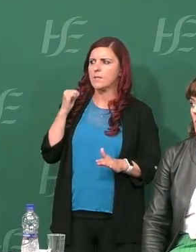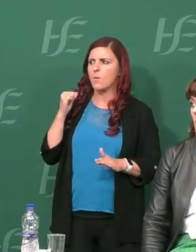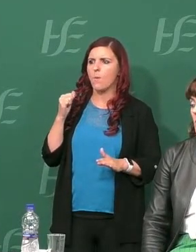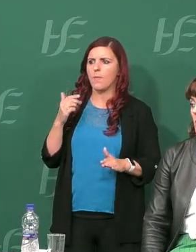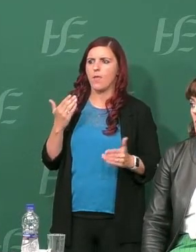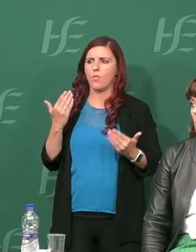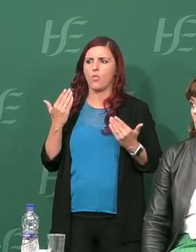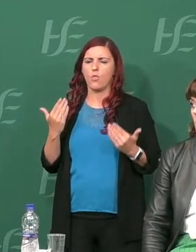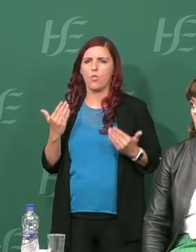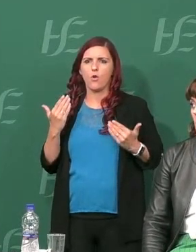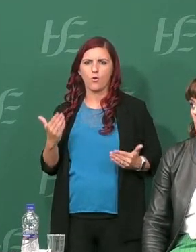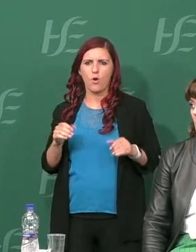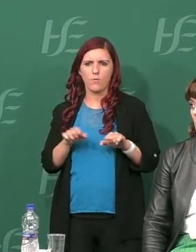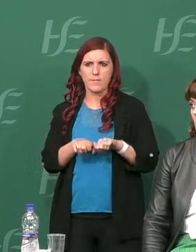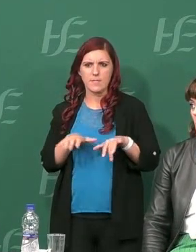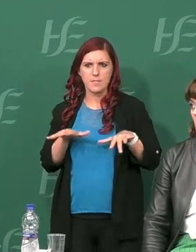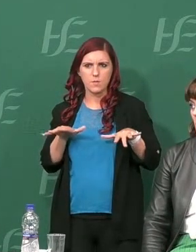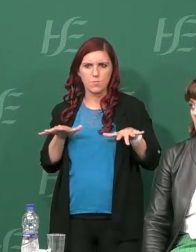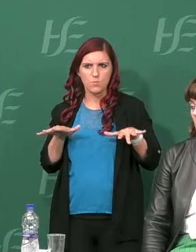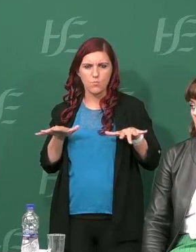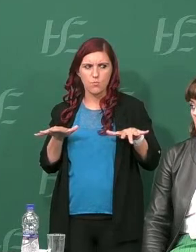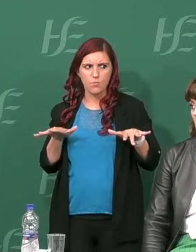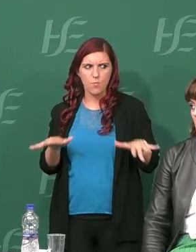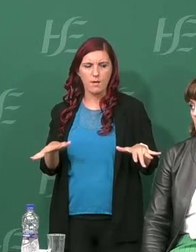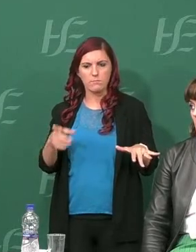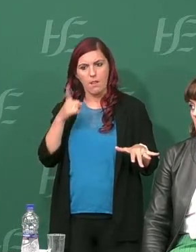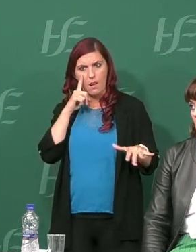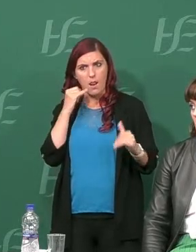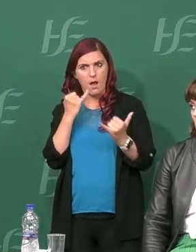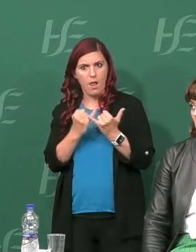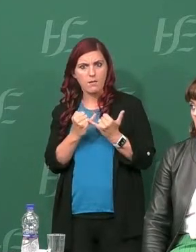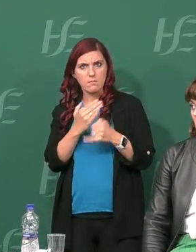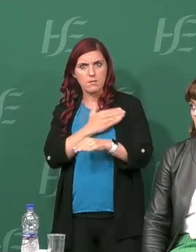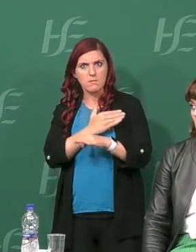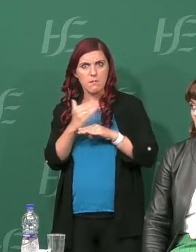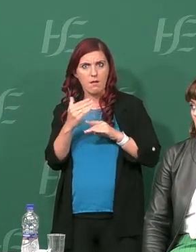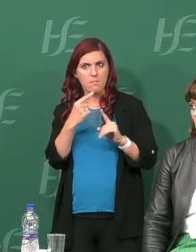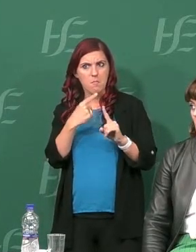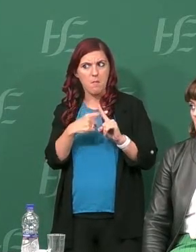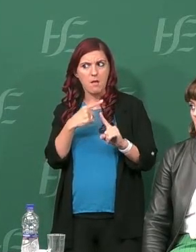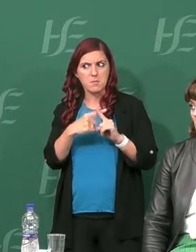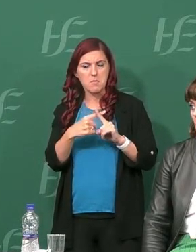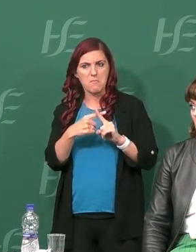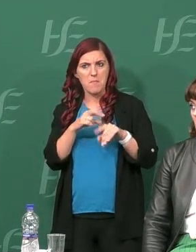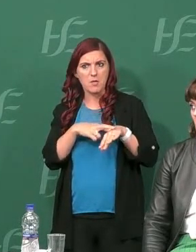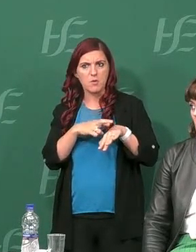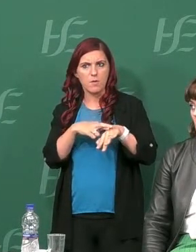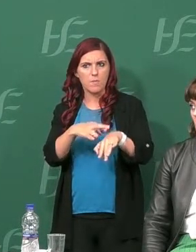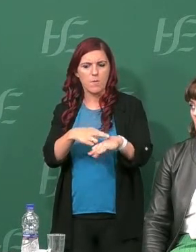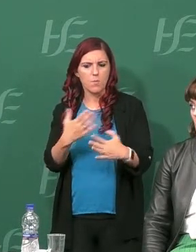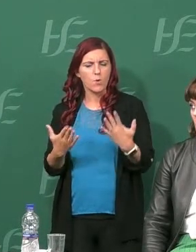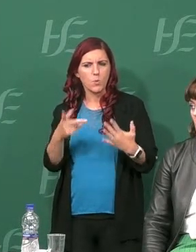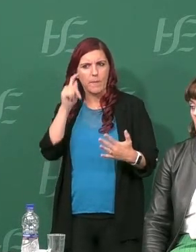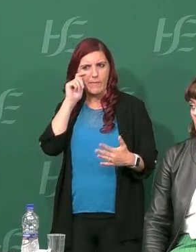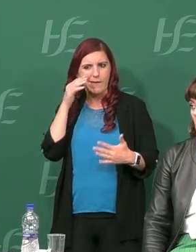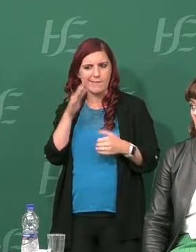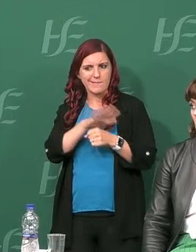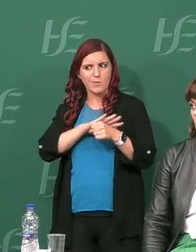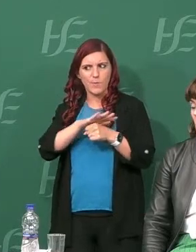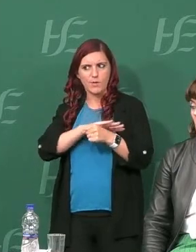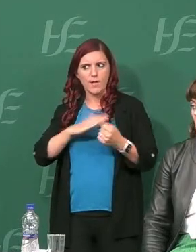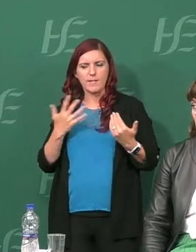to recede, that there were some positive signs. How would you characterize the situation right now? It doesn't seem to